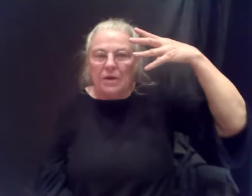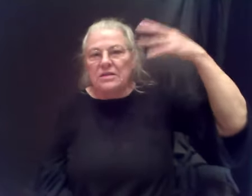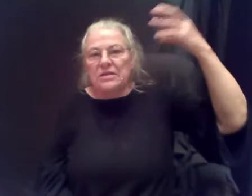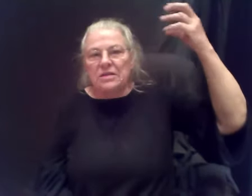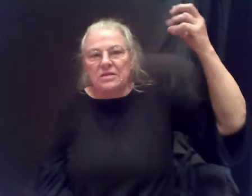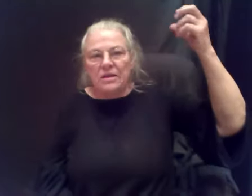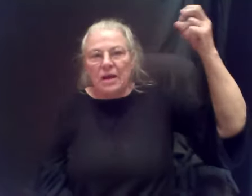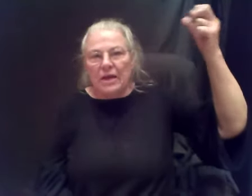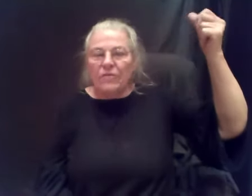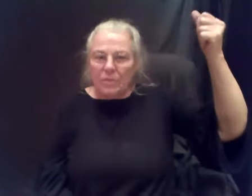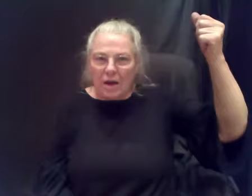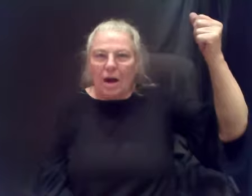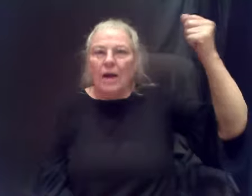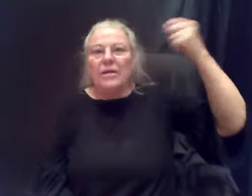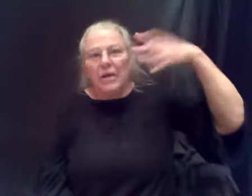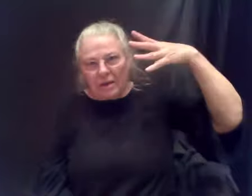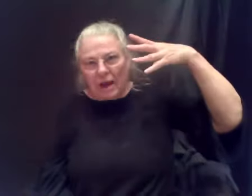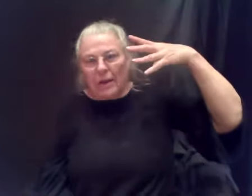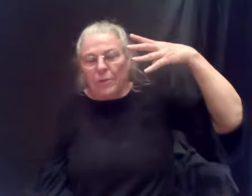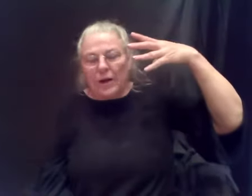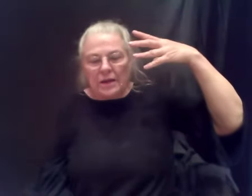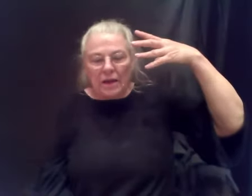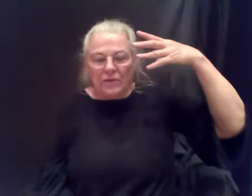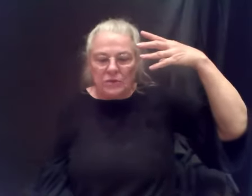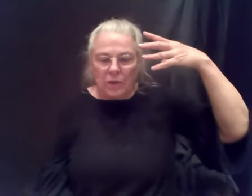this is the light from God, I bring it down this way.